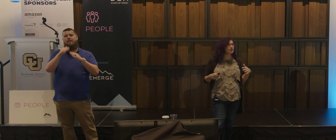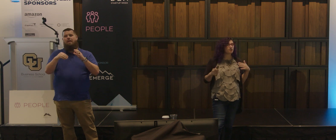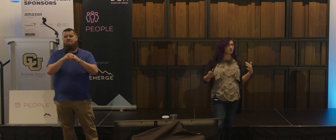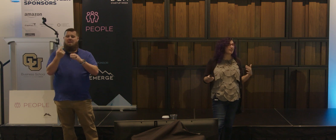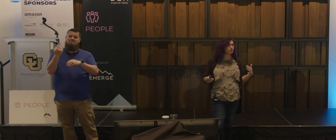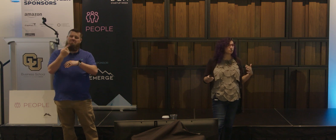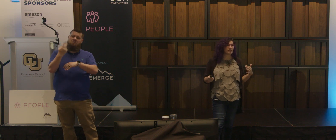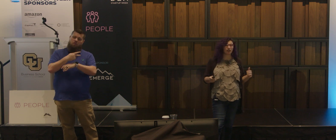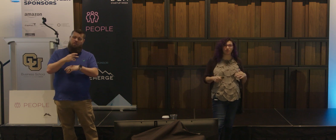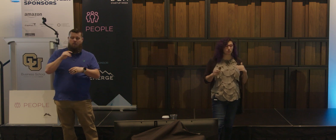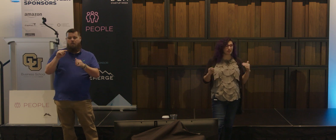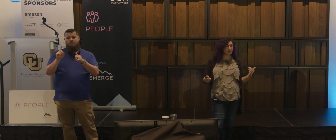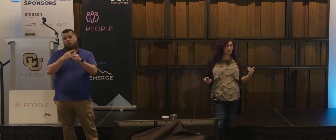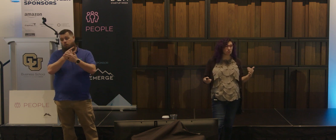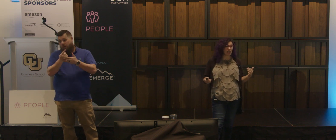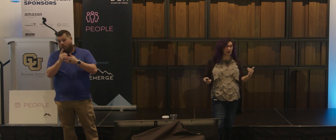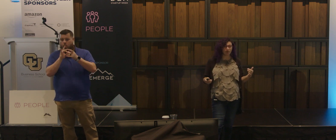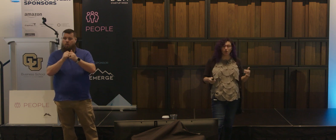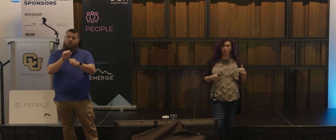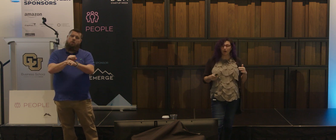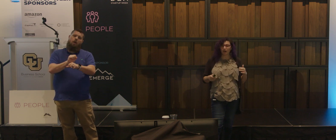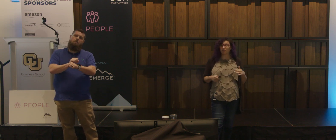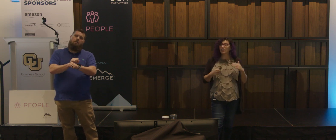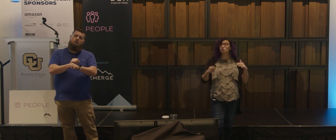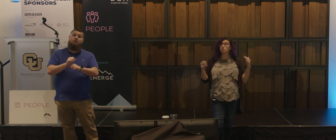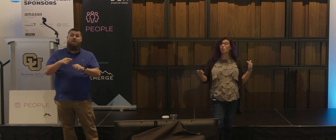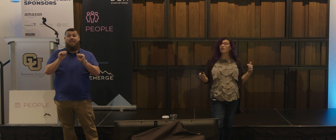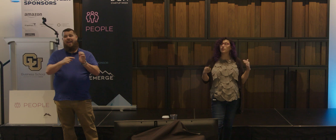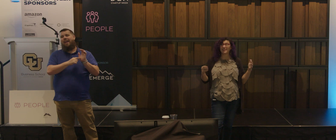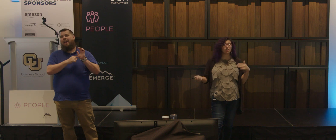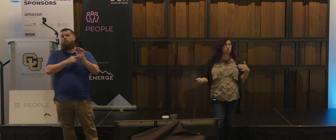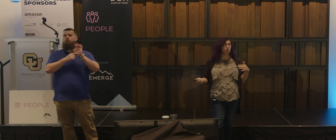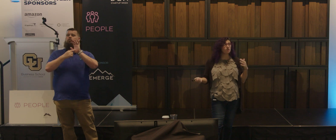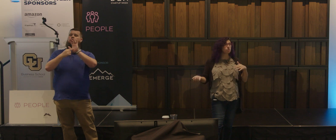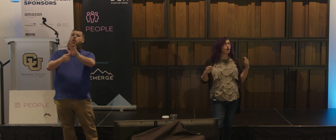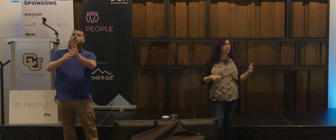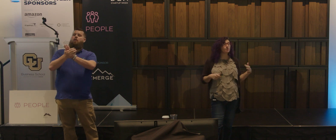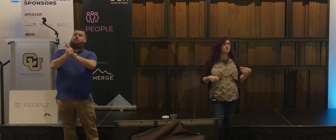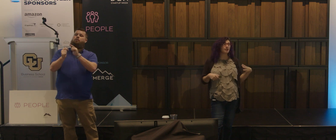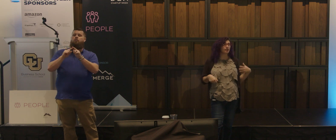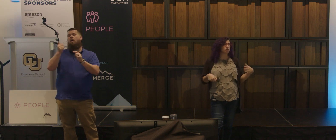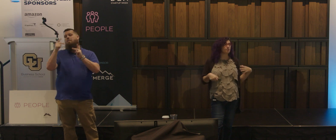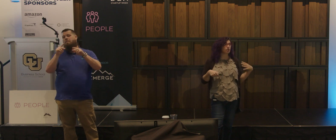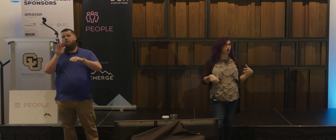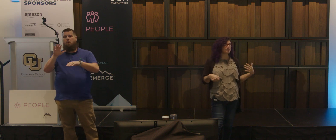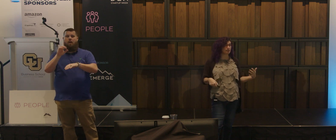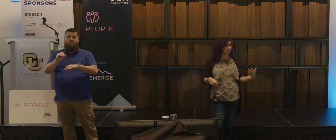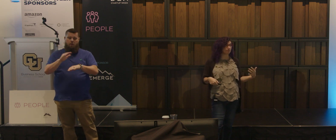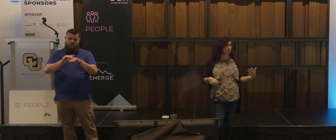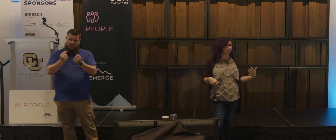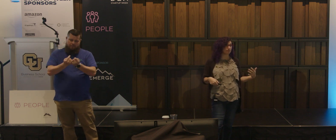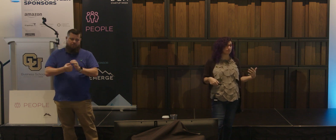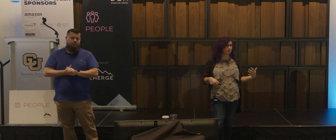in a couple days within that first week that's related to the job, where they can show off what they can do to other people at your company and on the